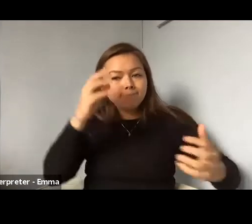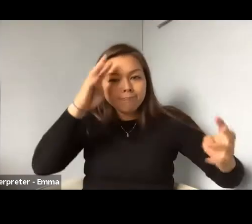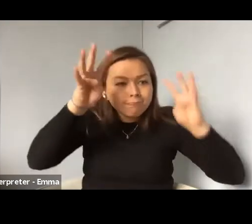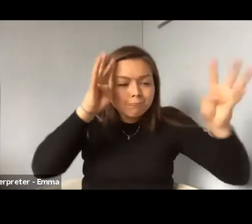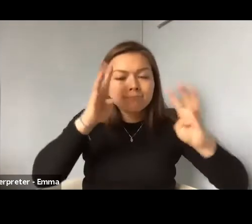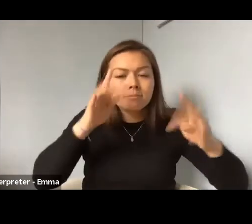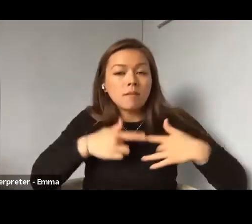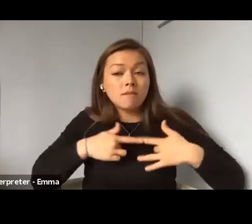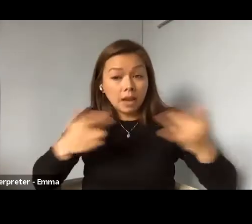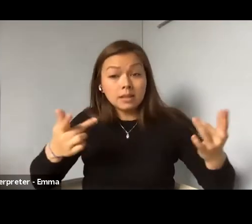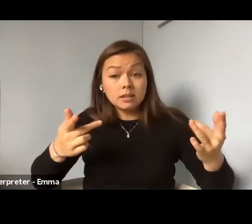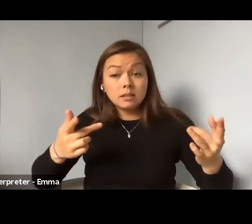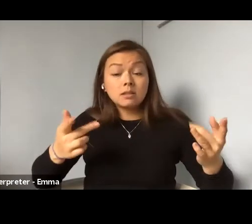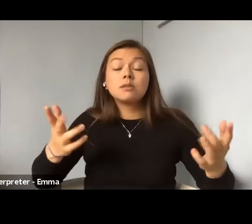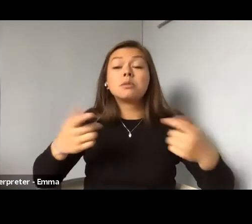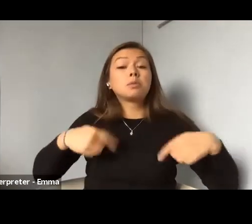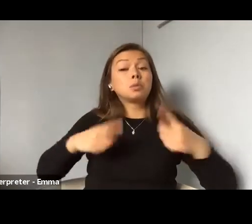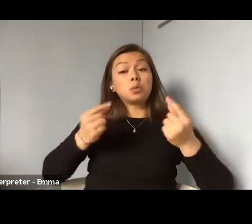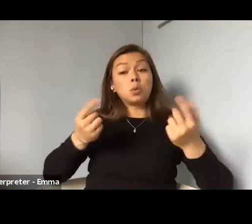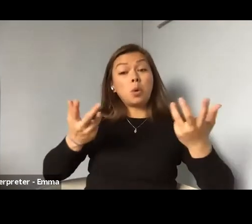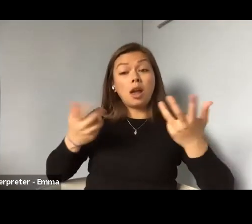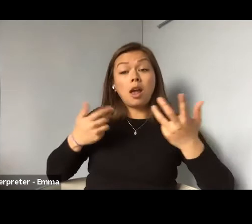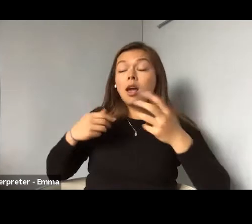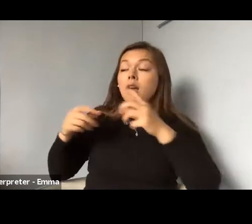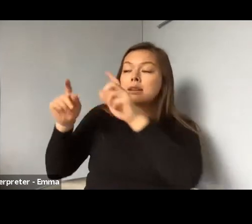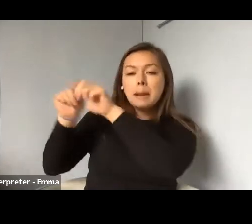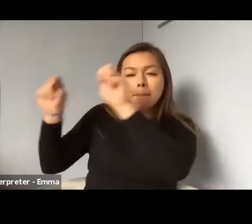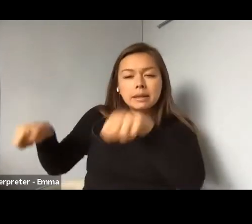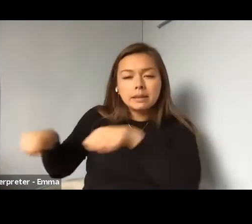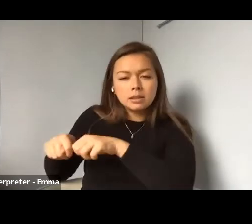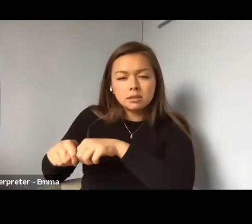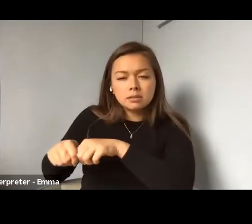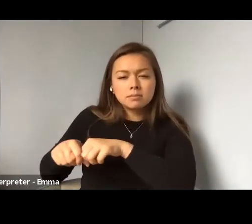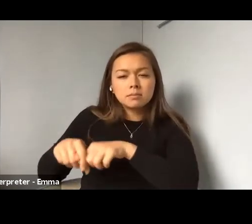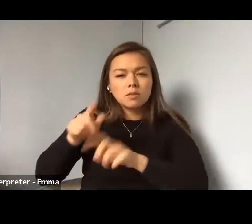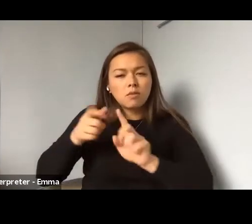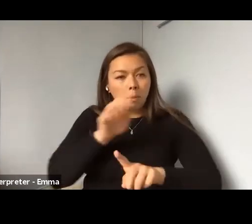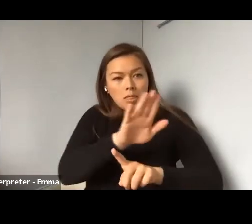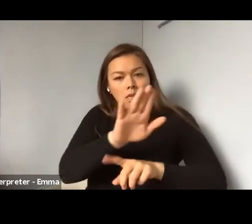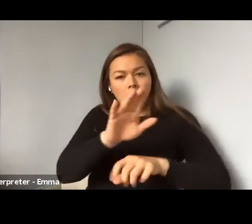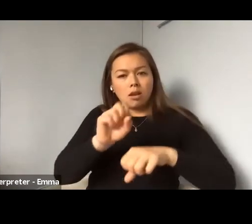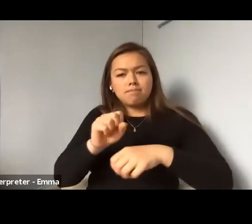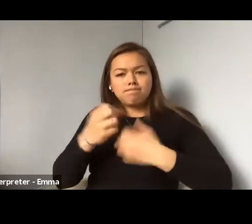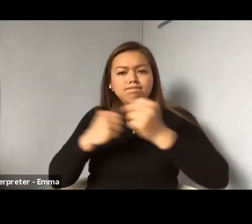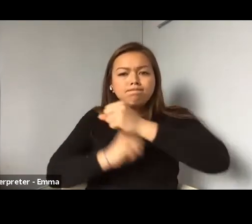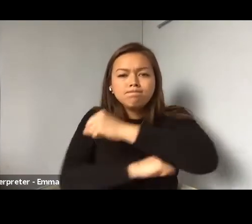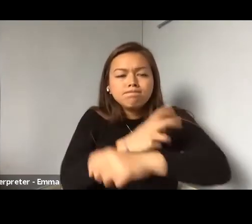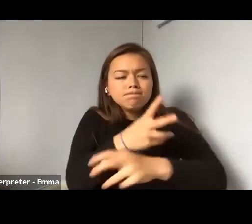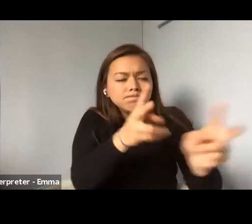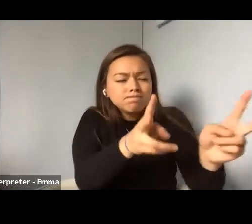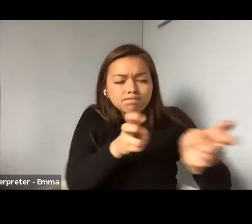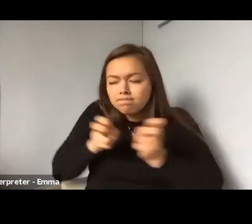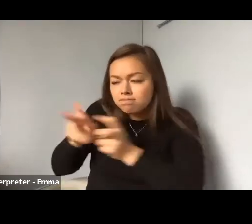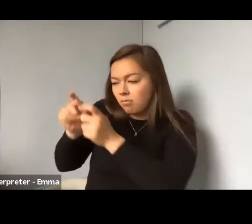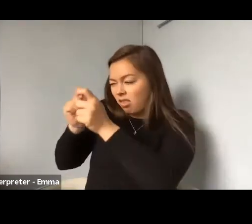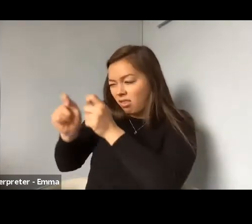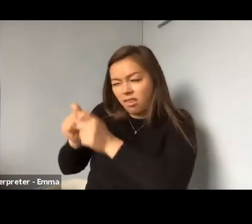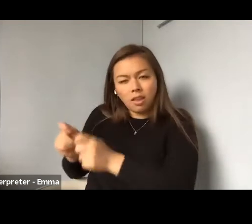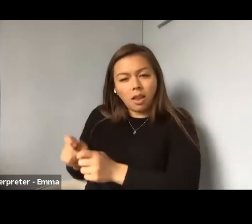created templates from sourcing several pre-existing templates on the Mural platform, and edited down what we thought we would